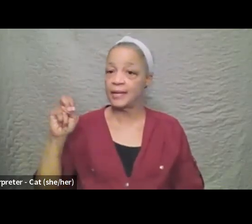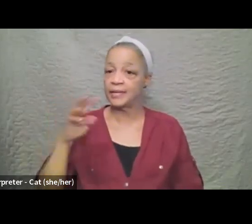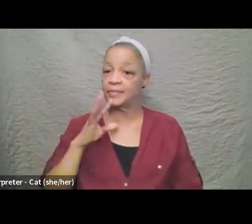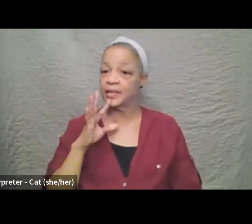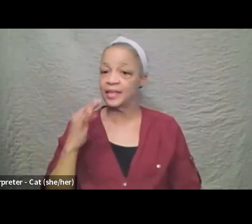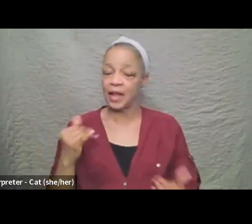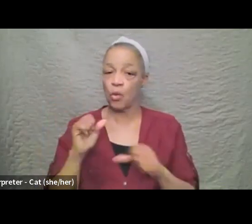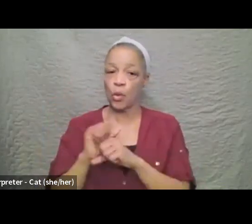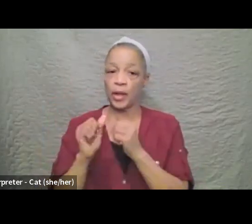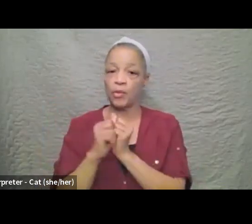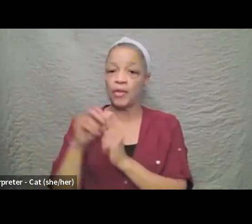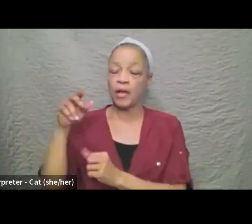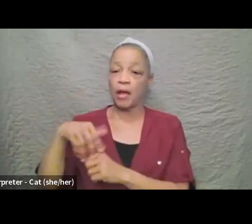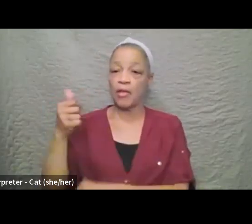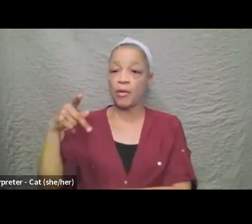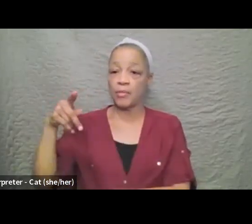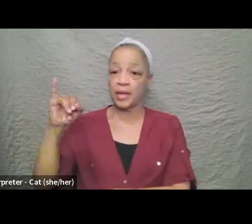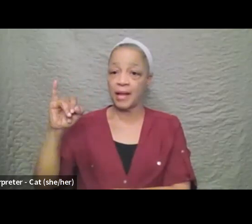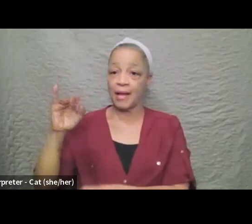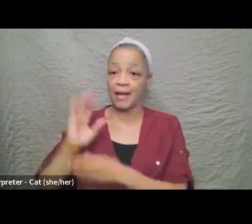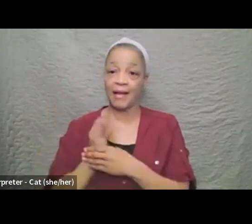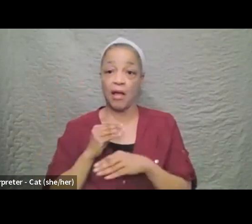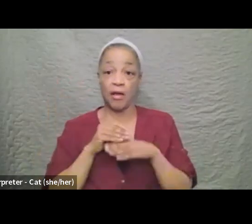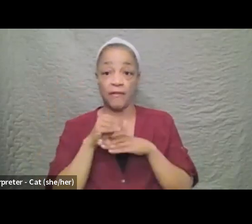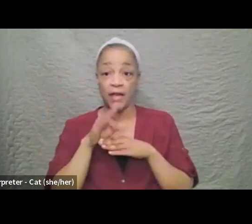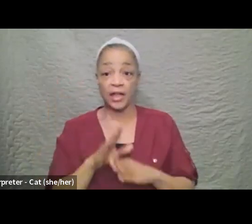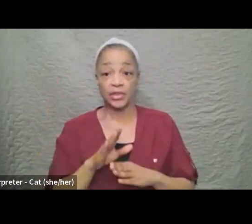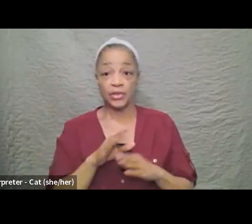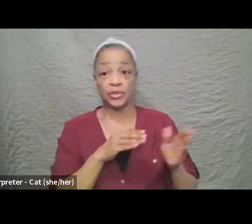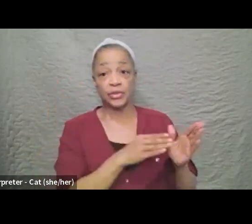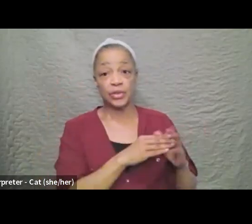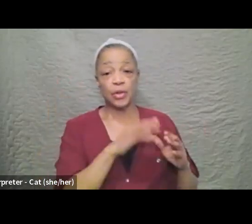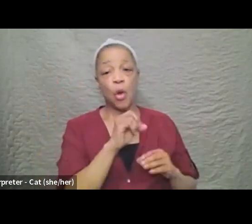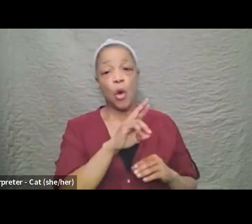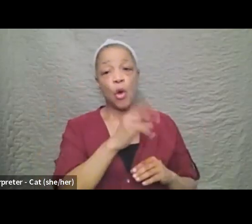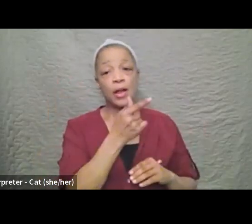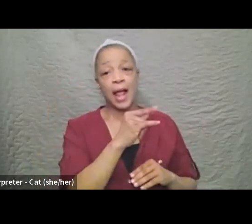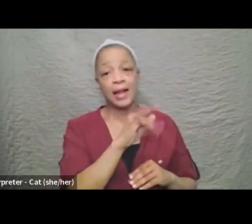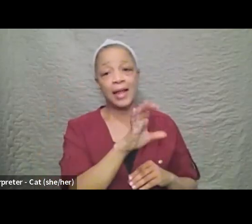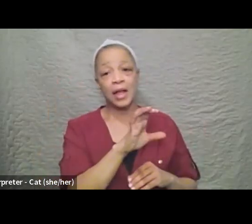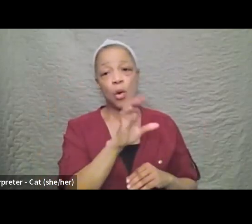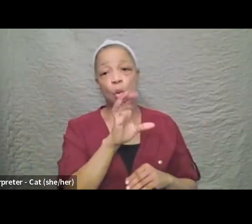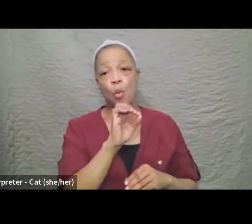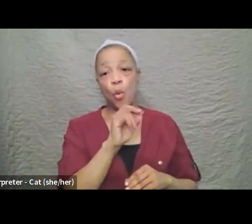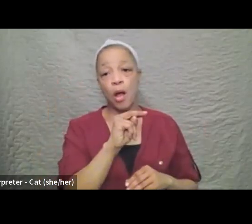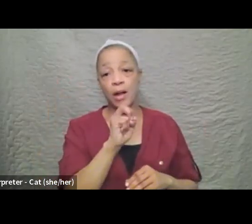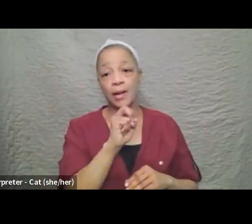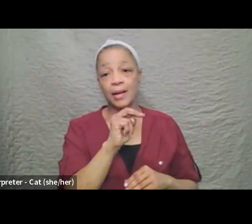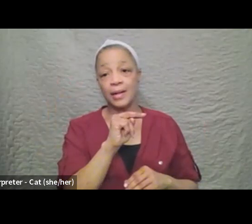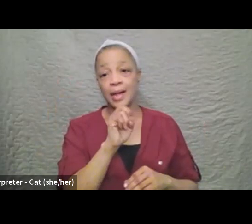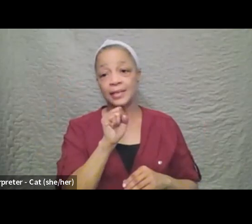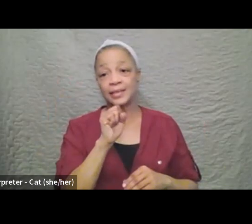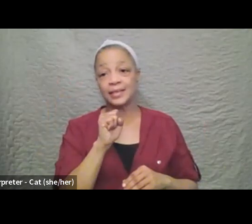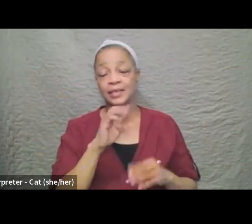other PIs, our advisors, and Organic Oneness, Our plan is to